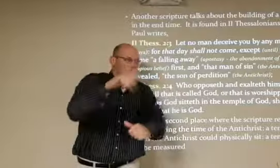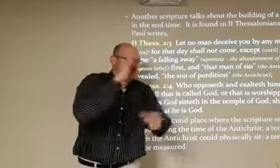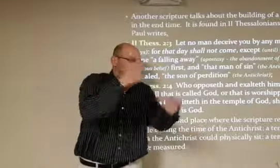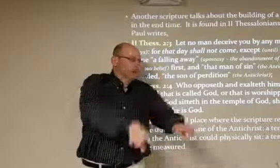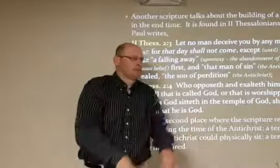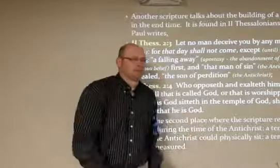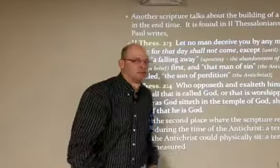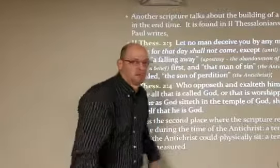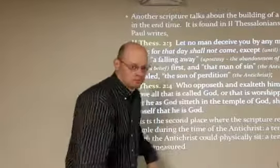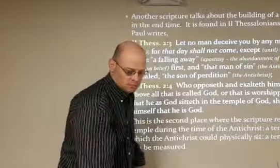A temple